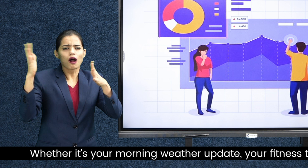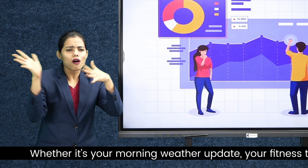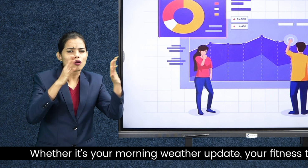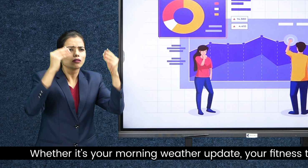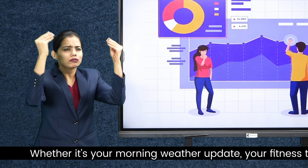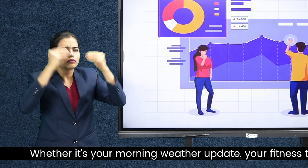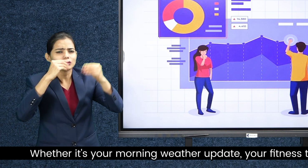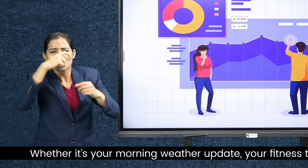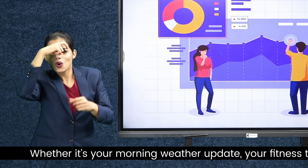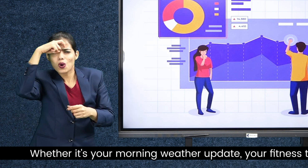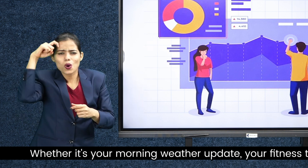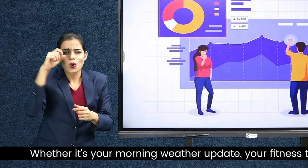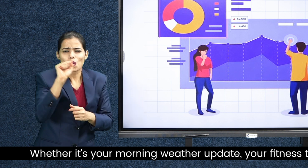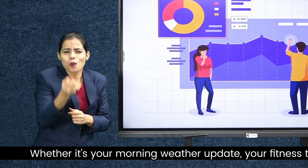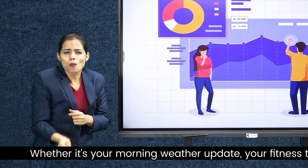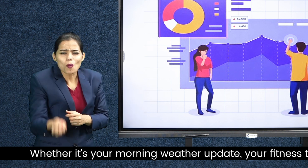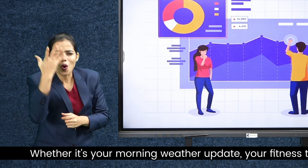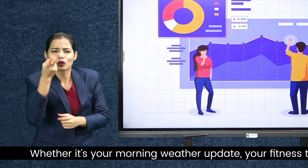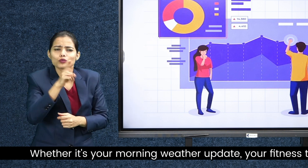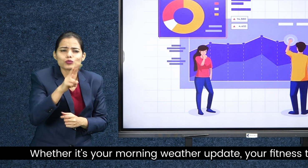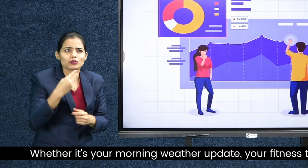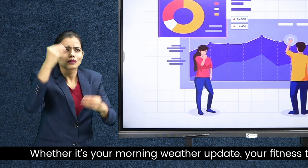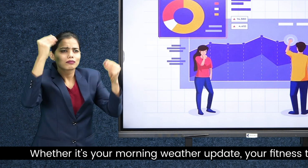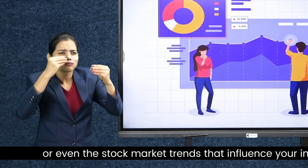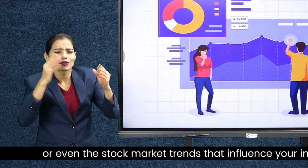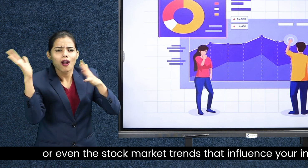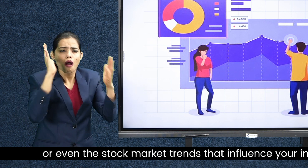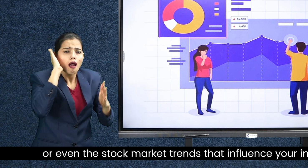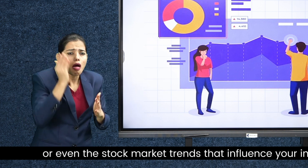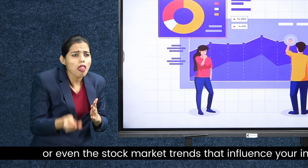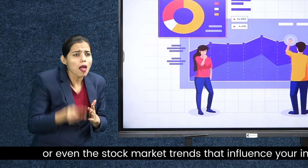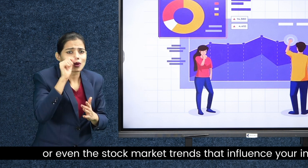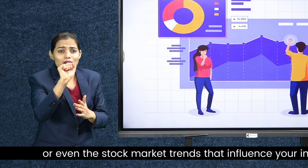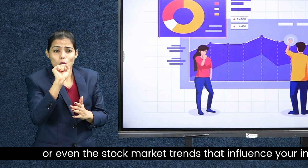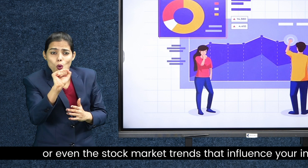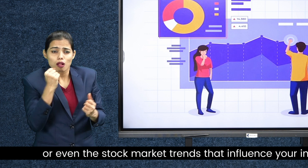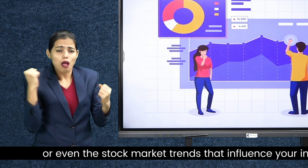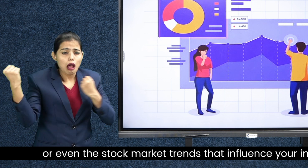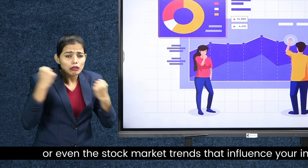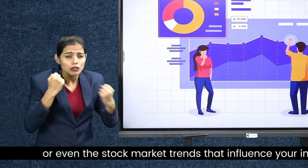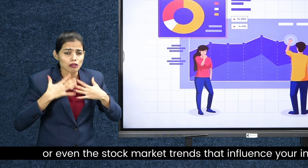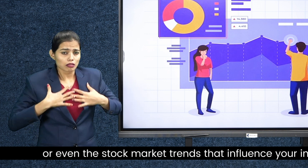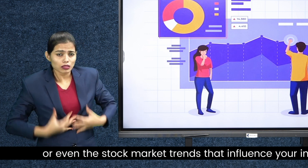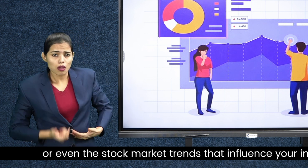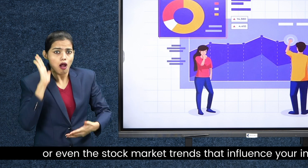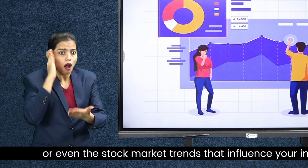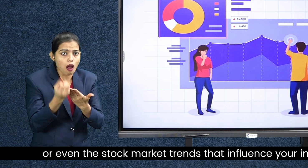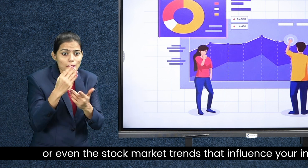Whether it's your morning weather update, your fitness tracking app, or even the stock market trends that influence your